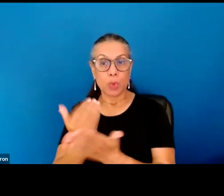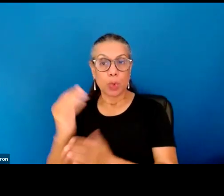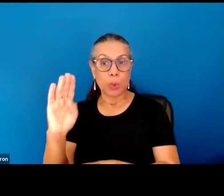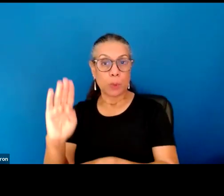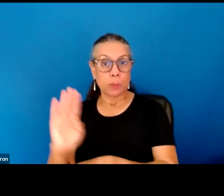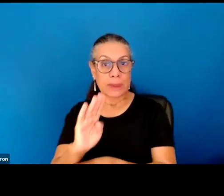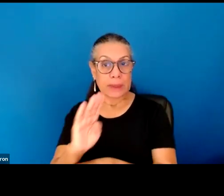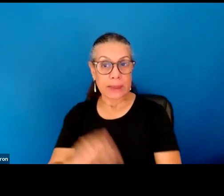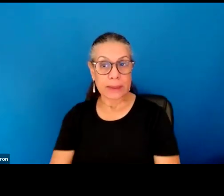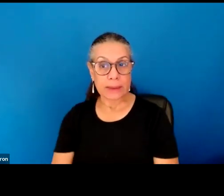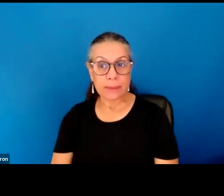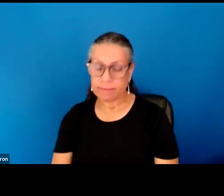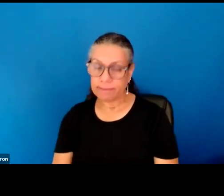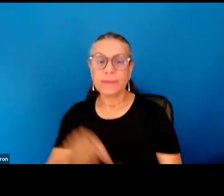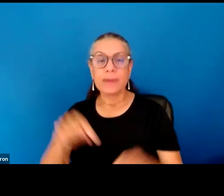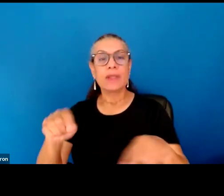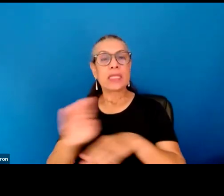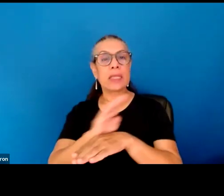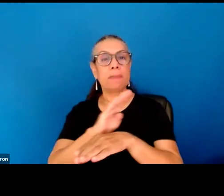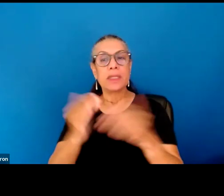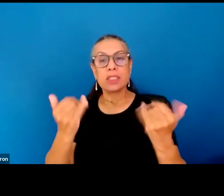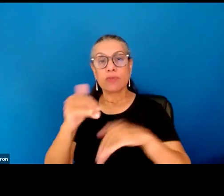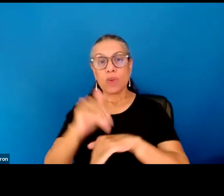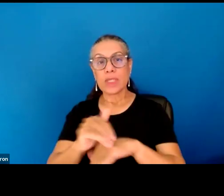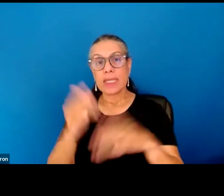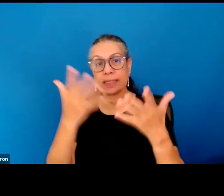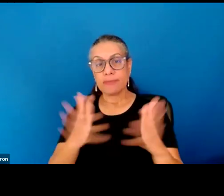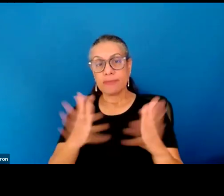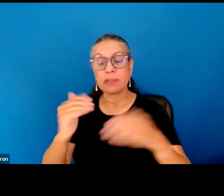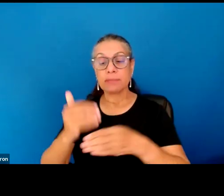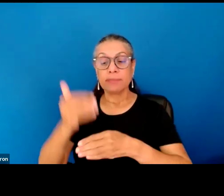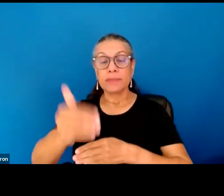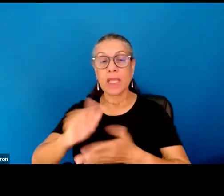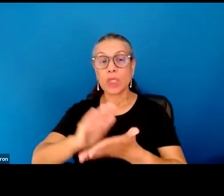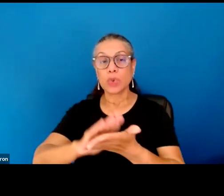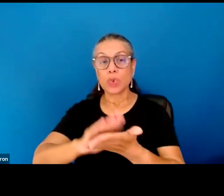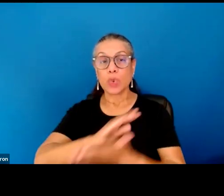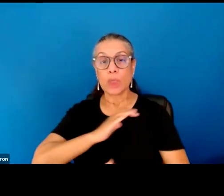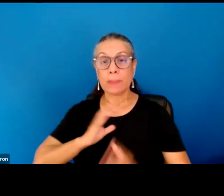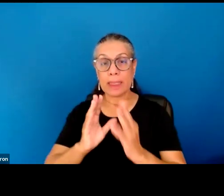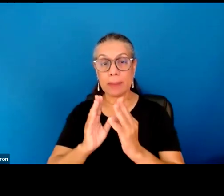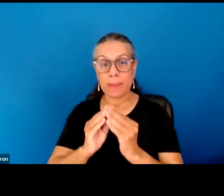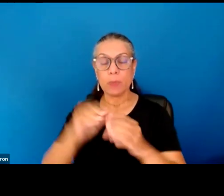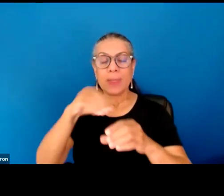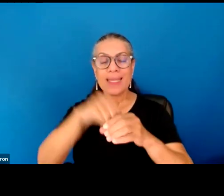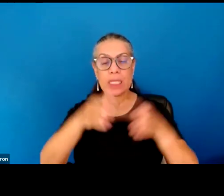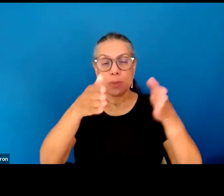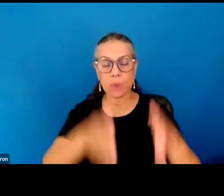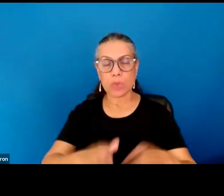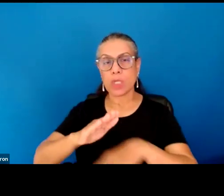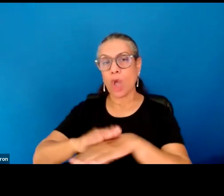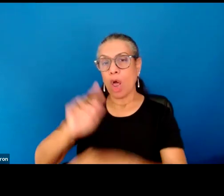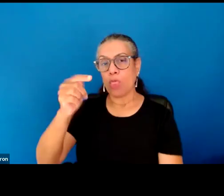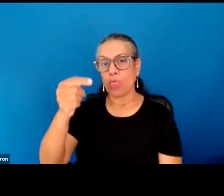None? Thank you. That concludes our business for this evening. The next school committee meeting will take place in person on